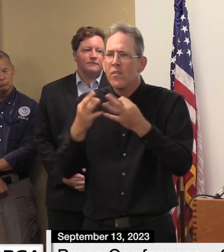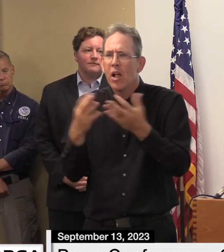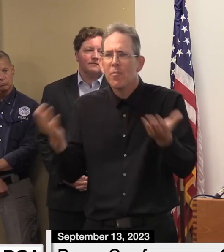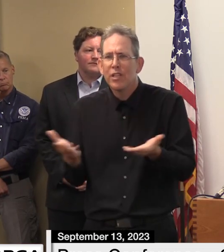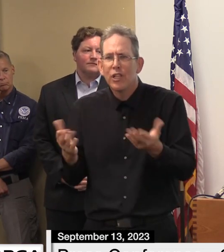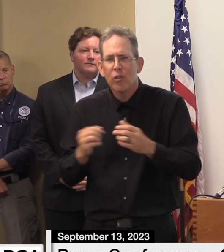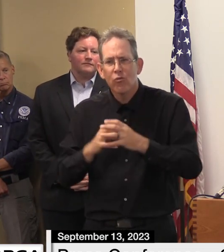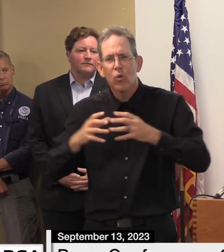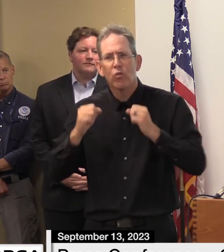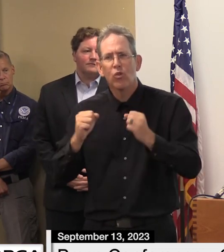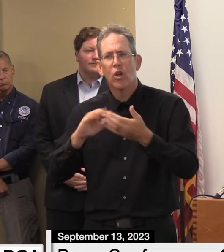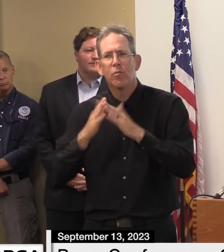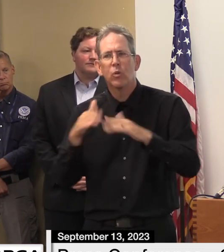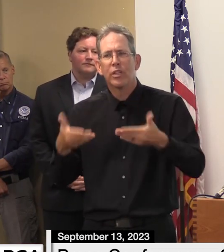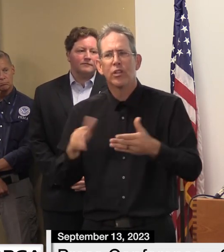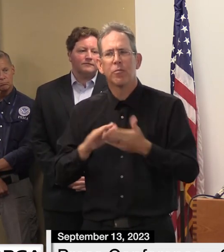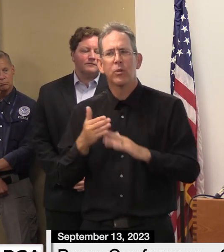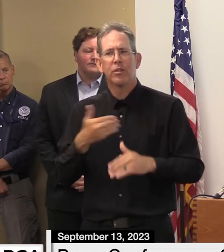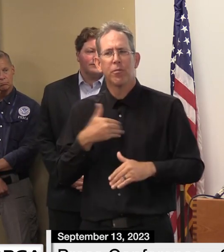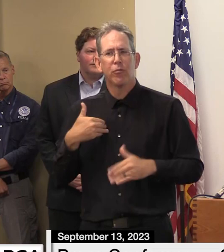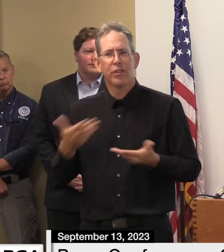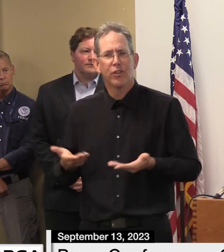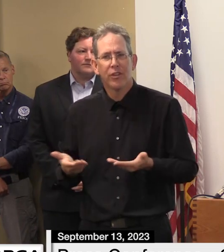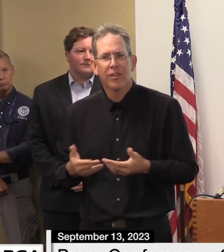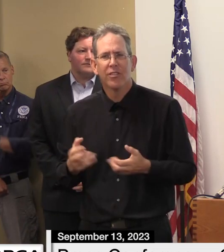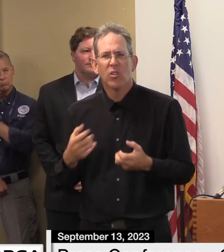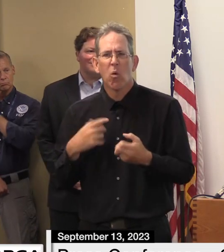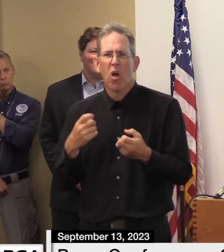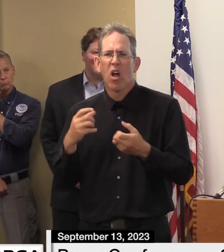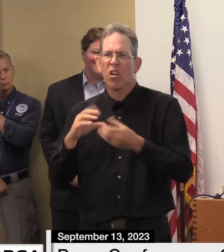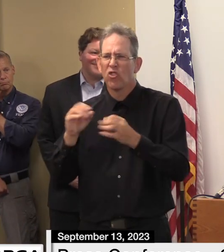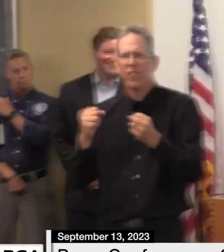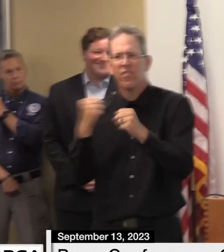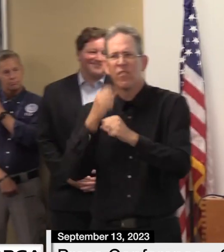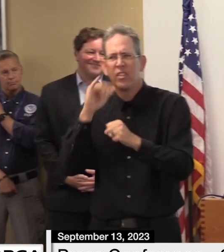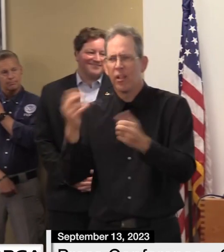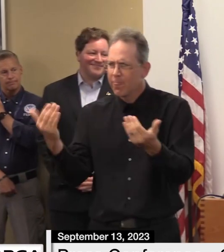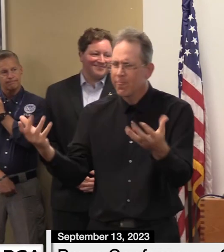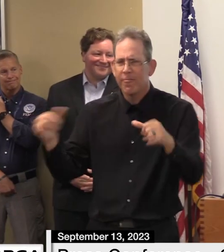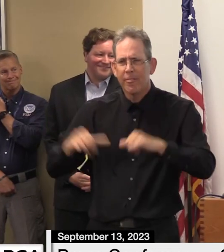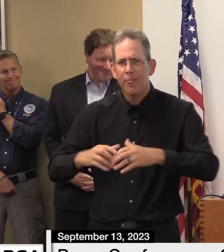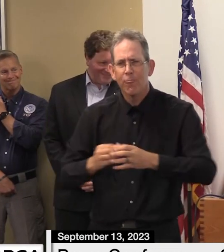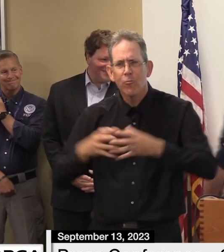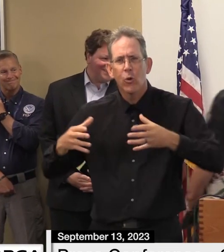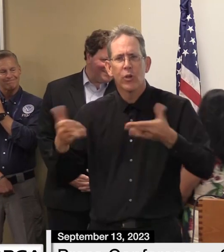contributing member of our community. And that is what we should be fighting for. Thank you.